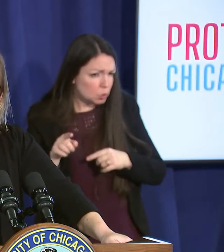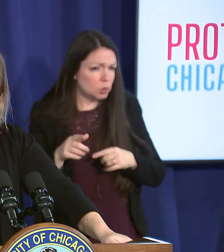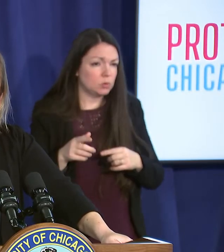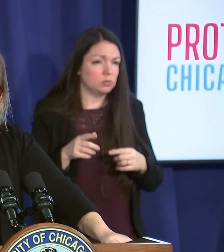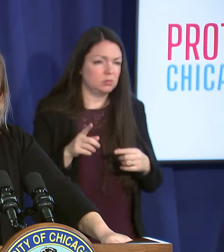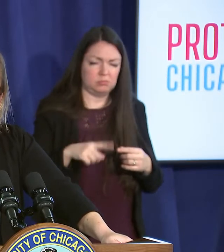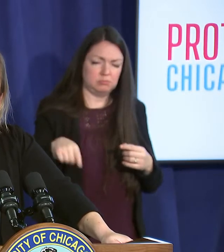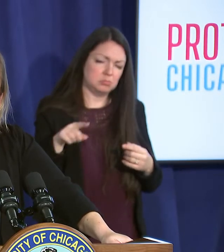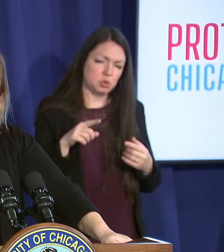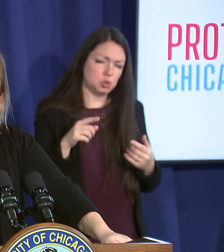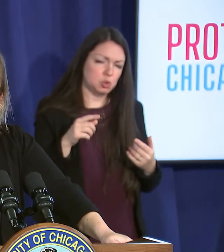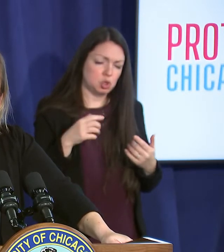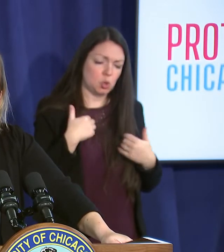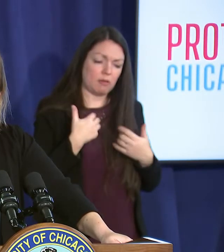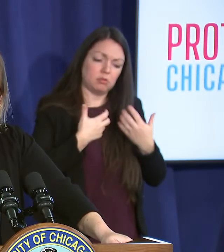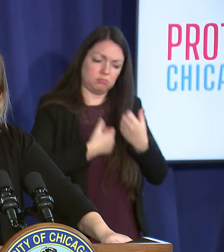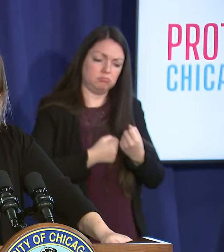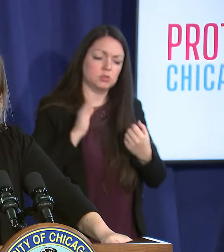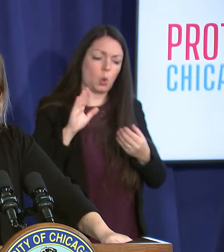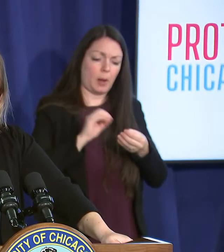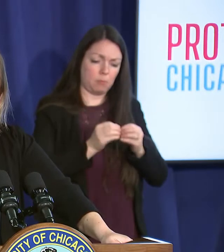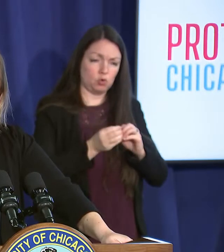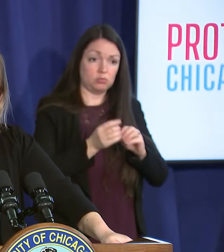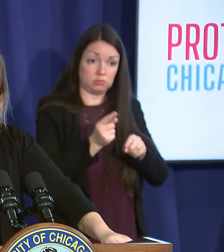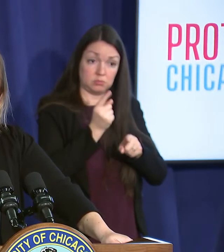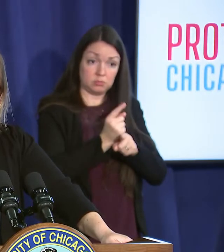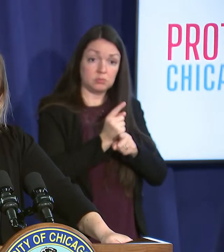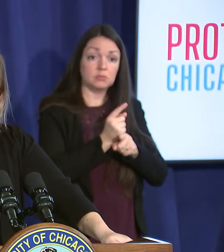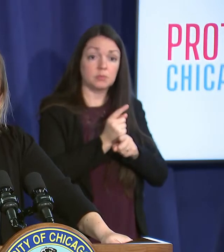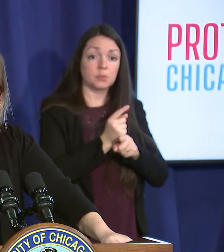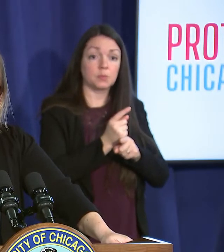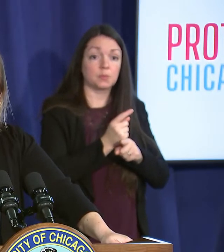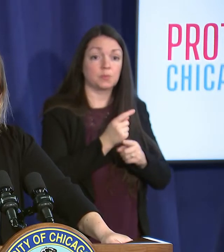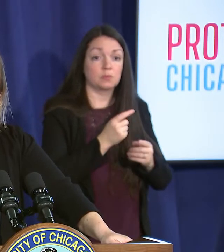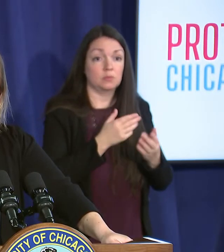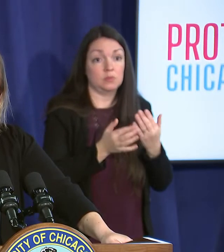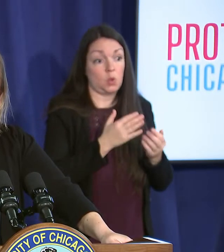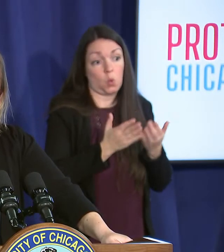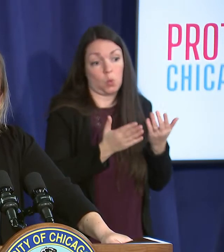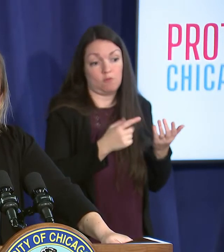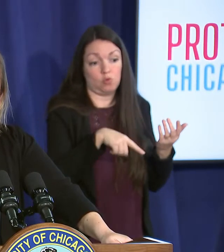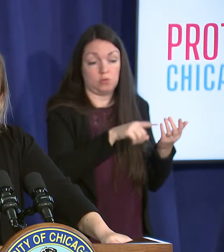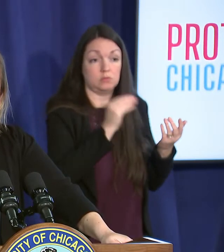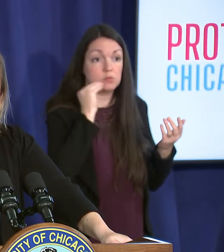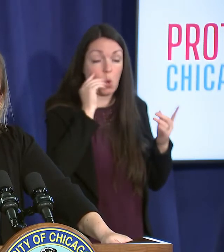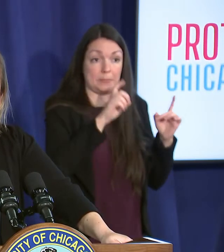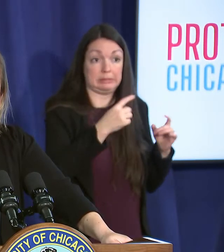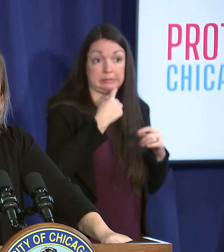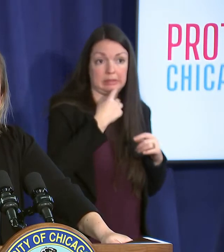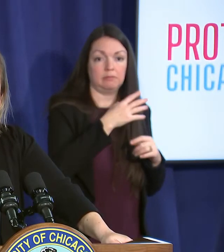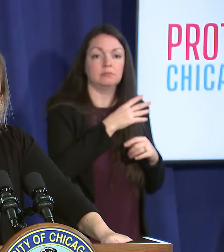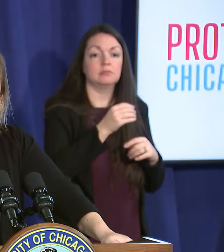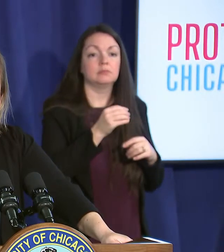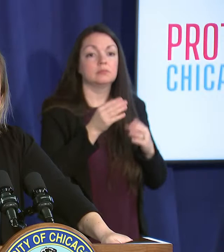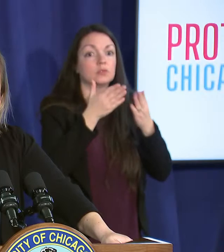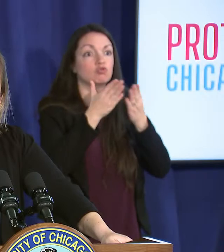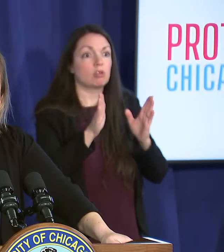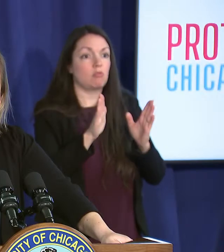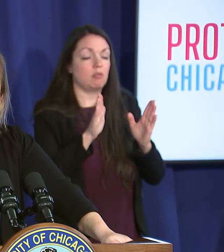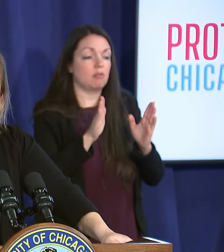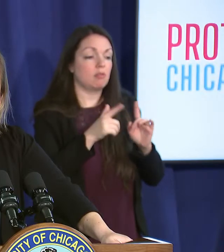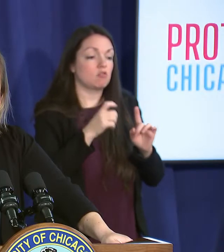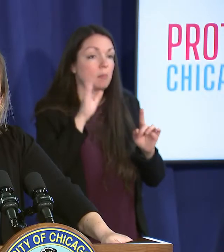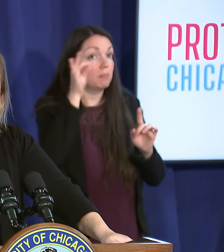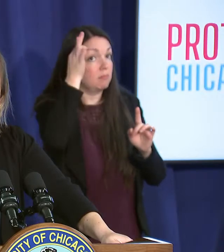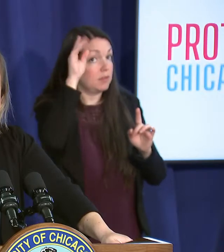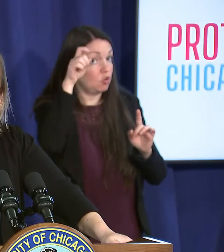have confidence in your numbers that they're accurate given whatever these home tests are saying? And generally speaking, as they come out from the